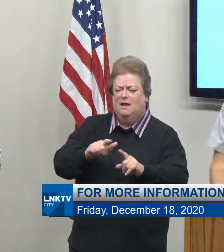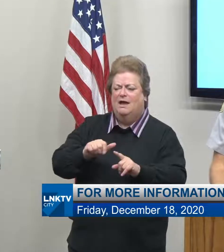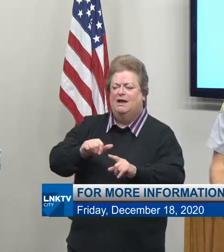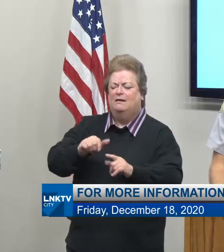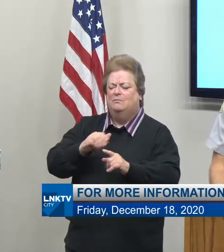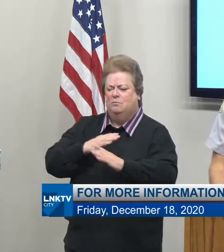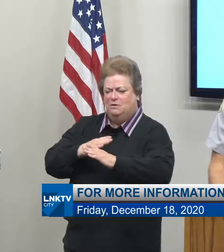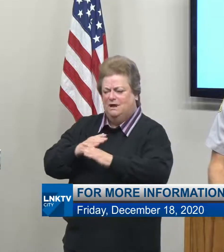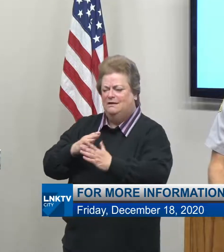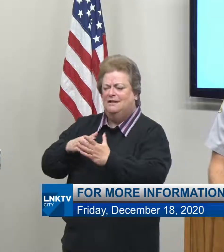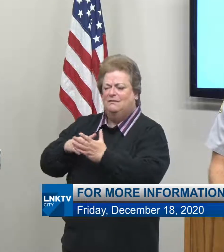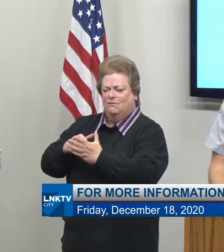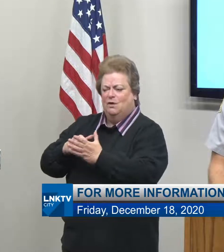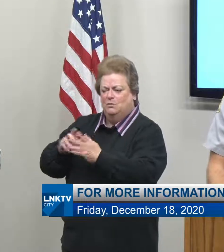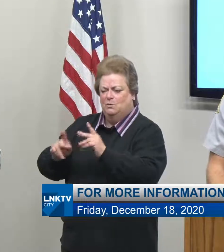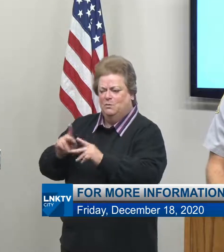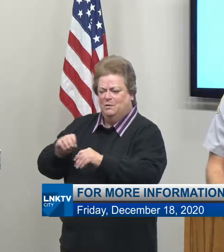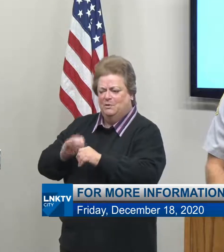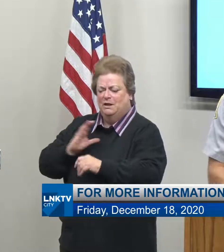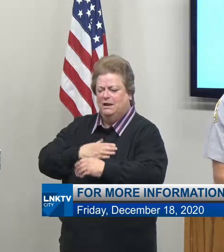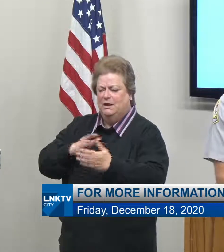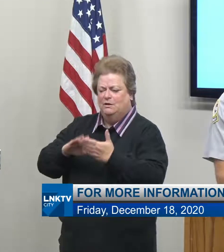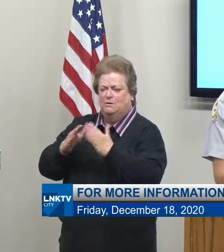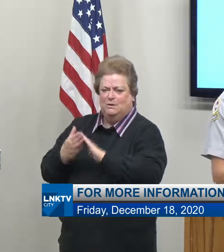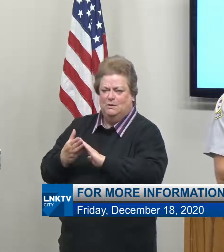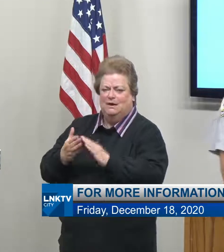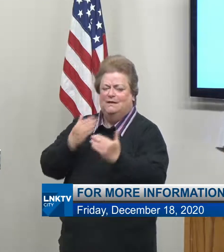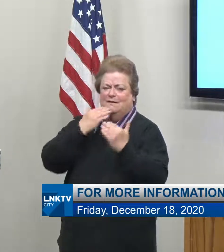vulnerable in our community. Thank you.